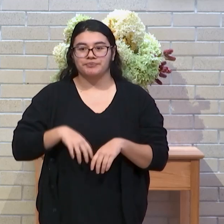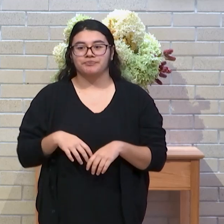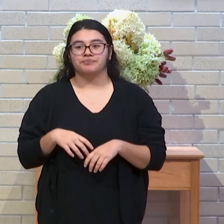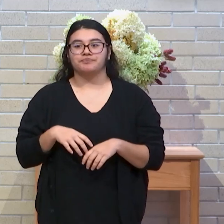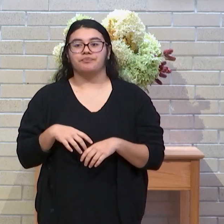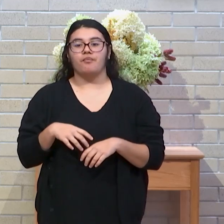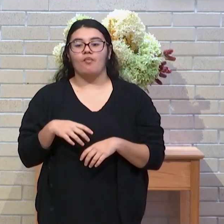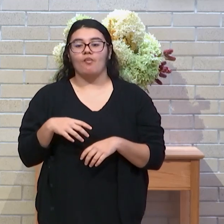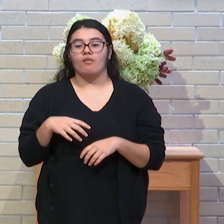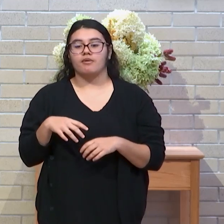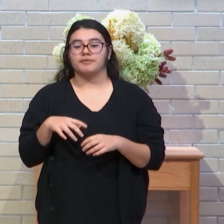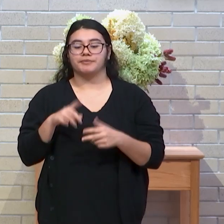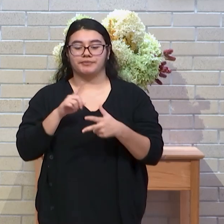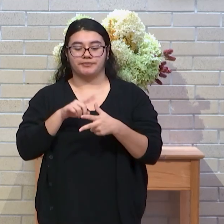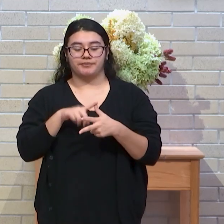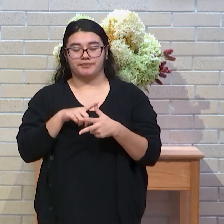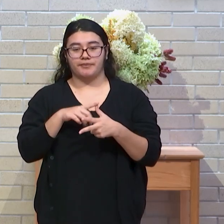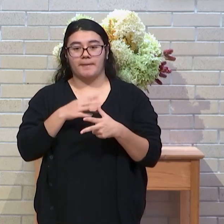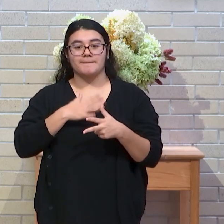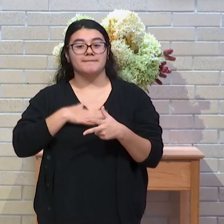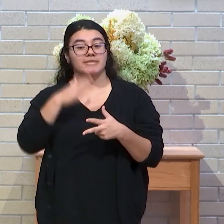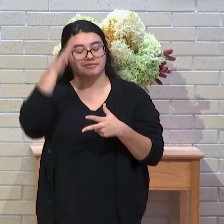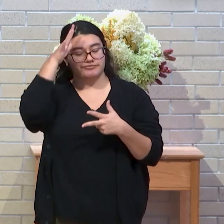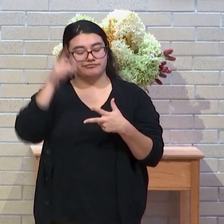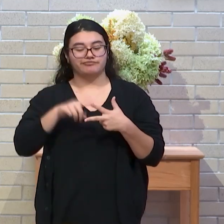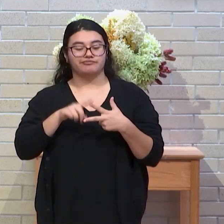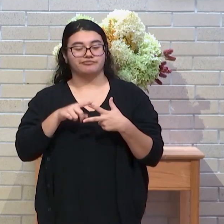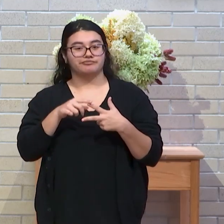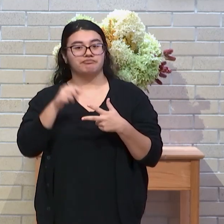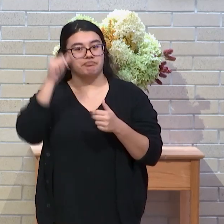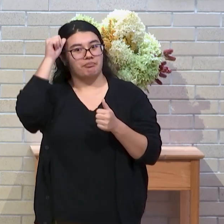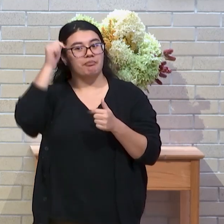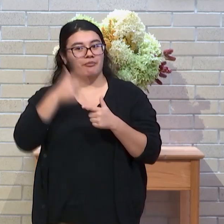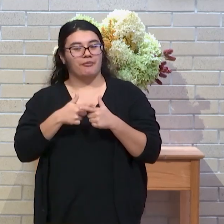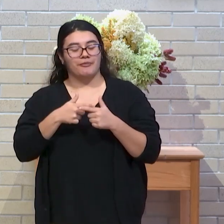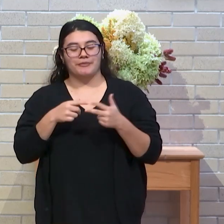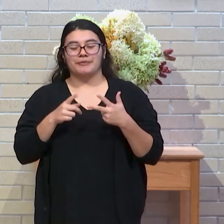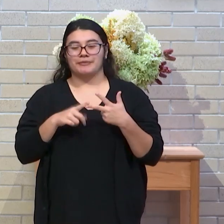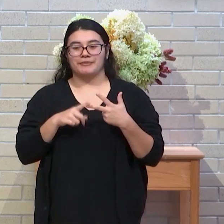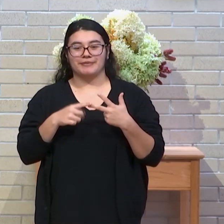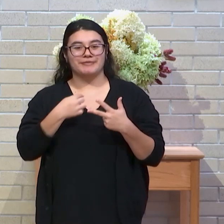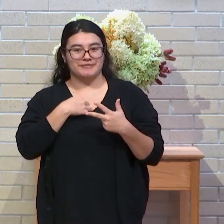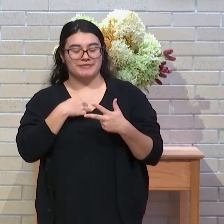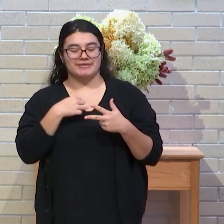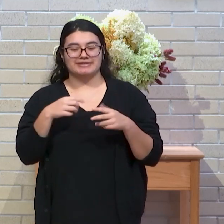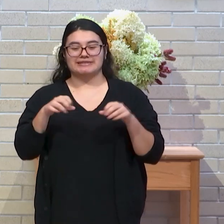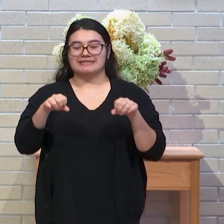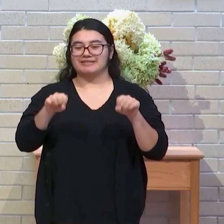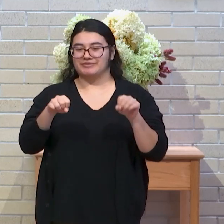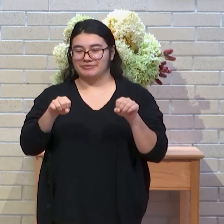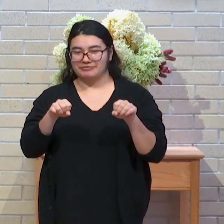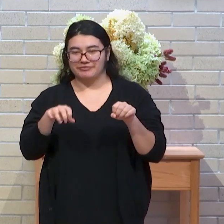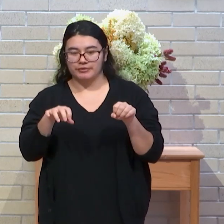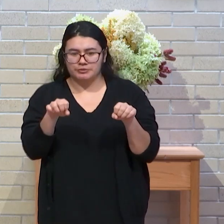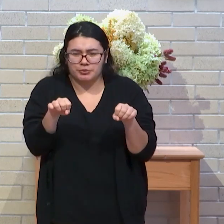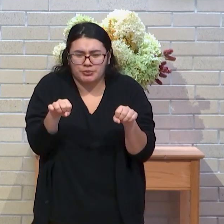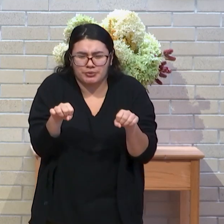I piled onto a motorcycle. I probably shouldn't have said that, but we were safe, I promise. Mateo is